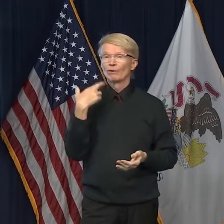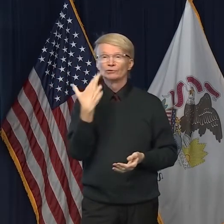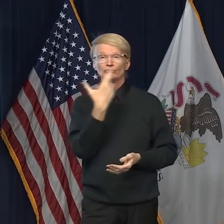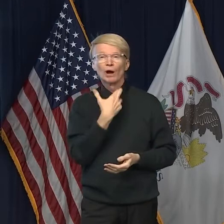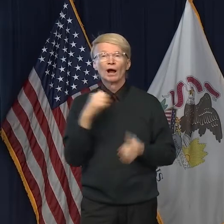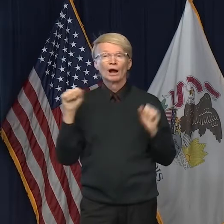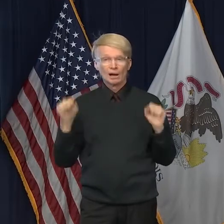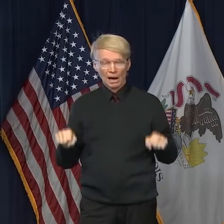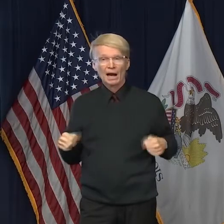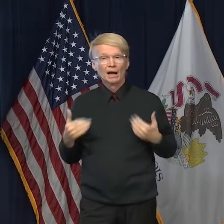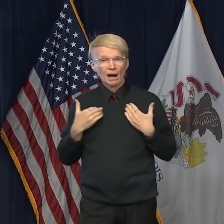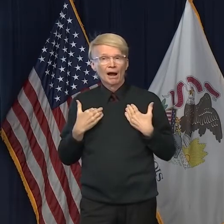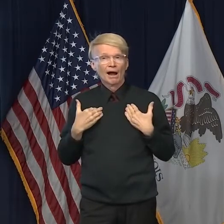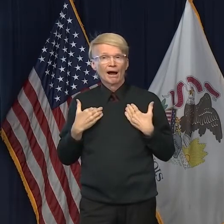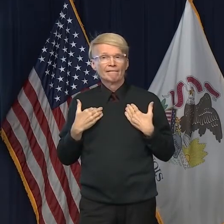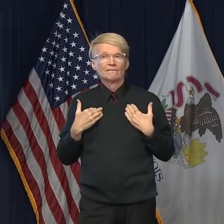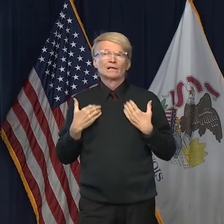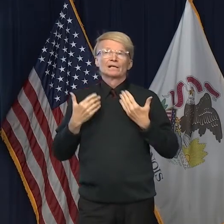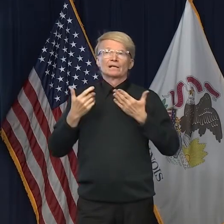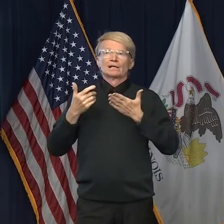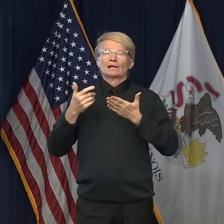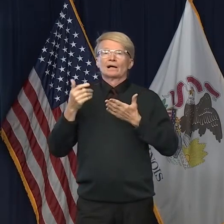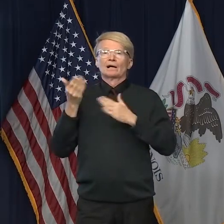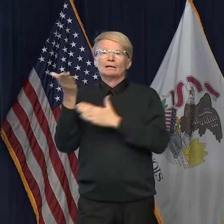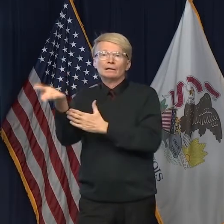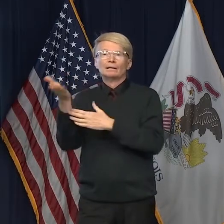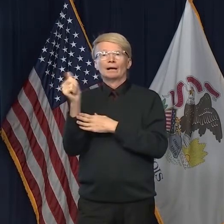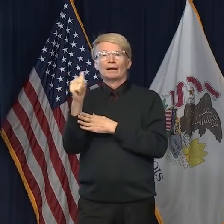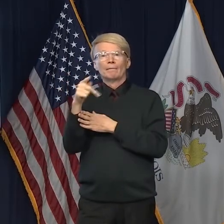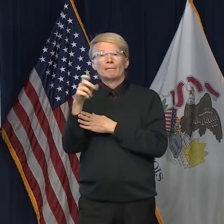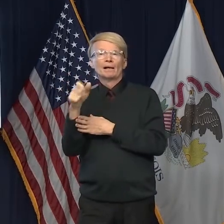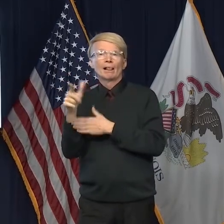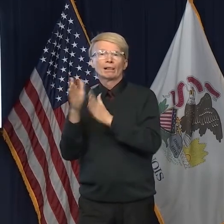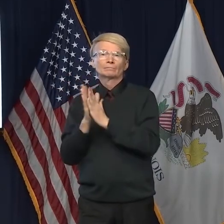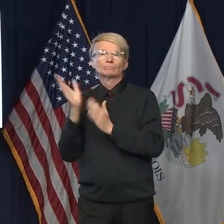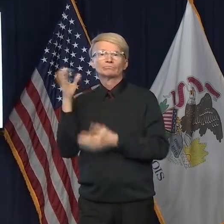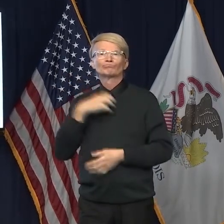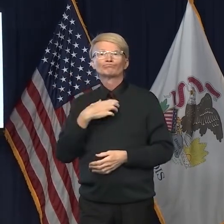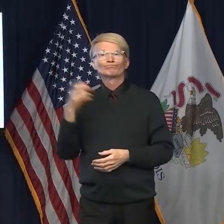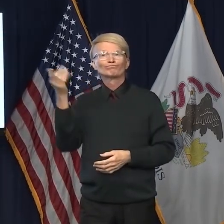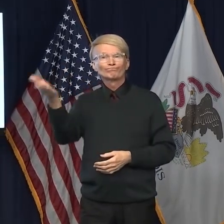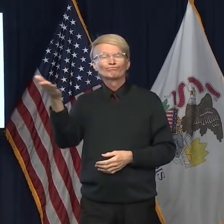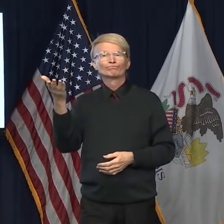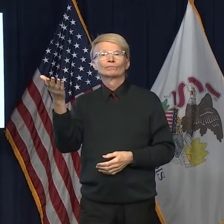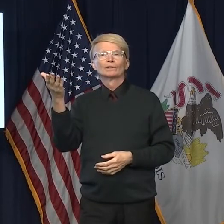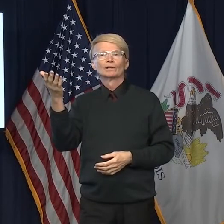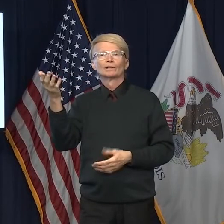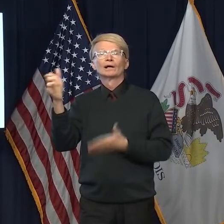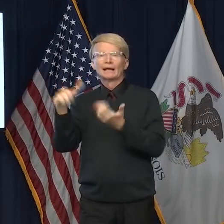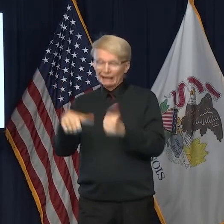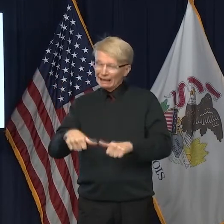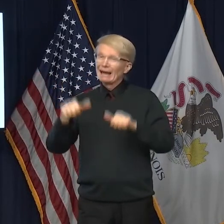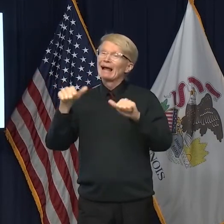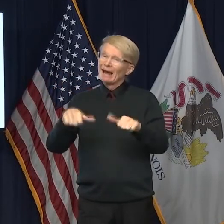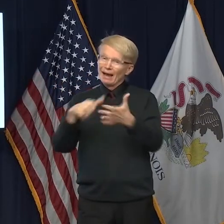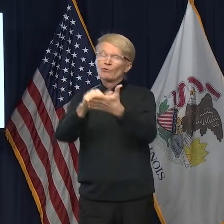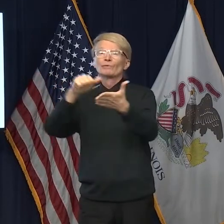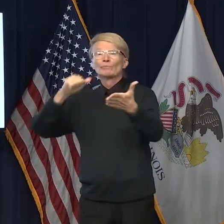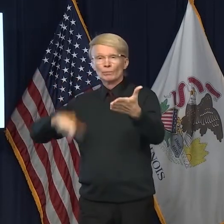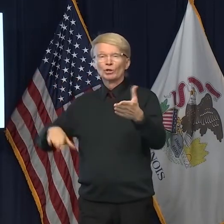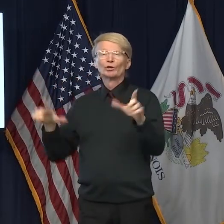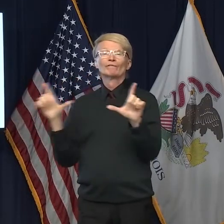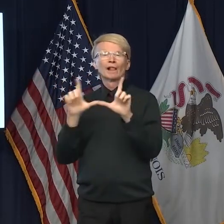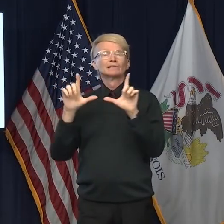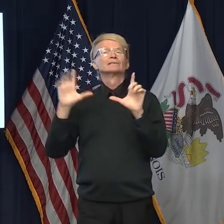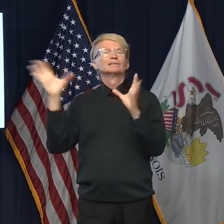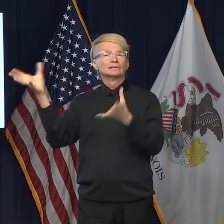owner to go through a long series of appeals and so on. So it is possible to have those removed. It's just a much longer